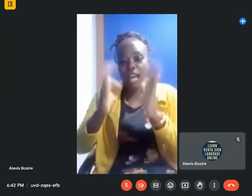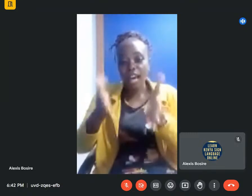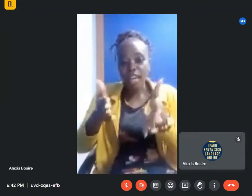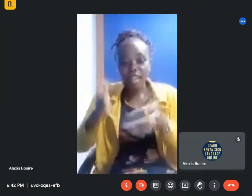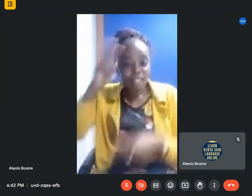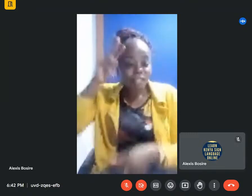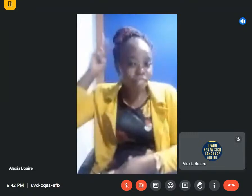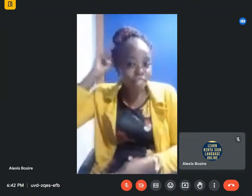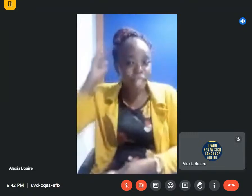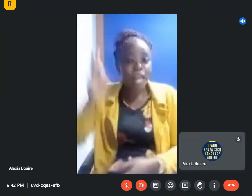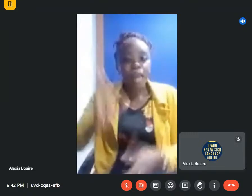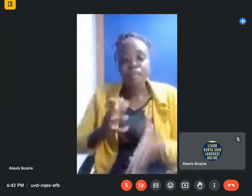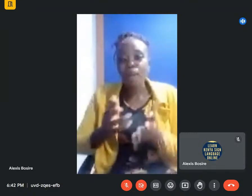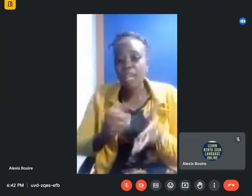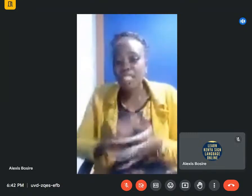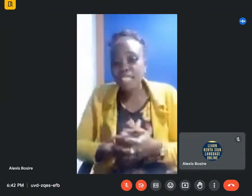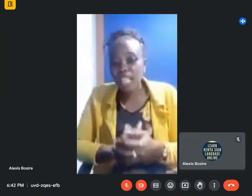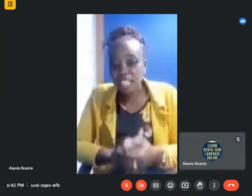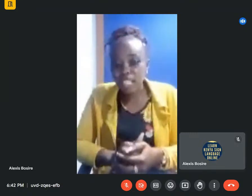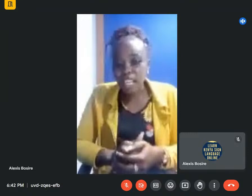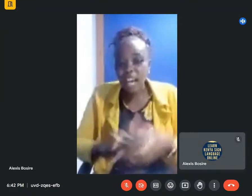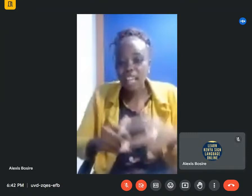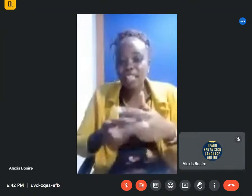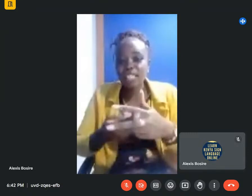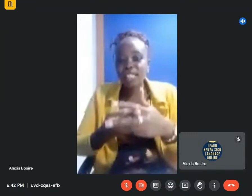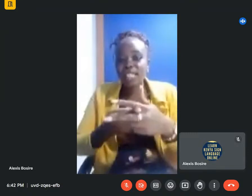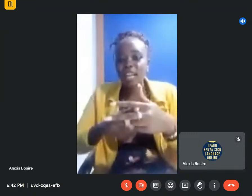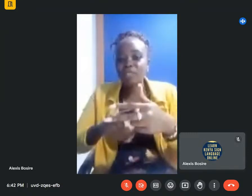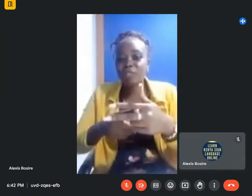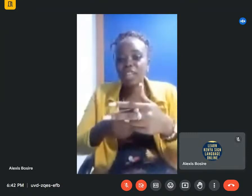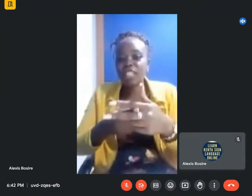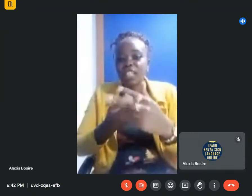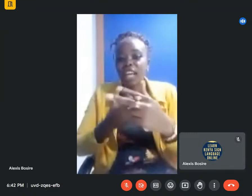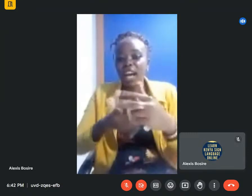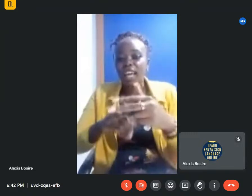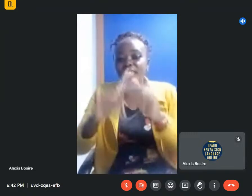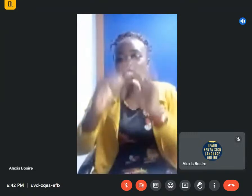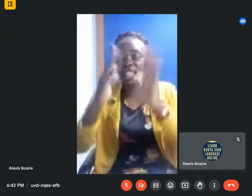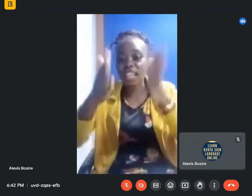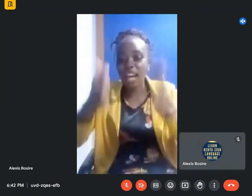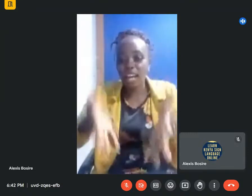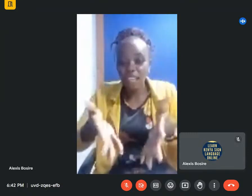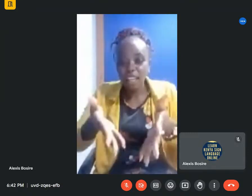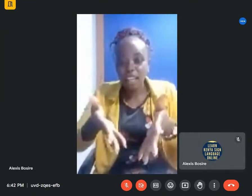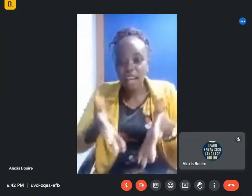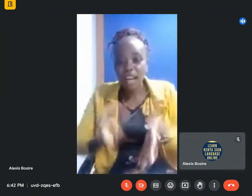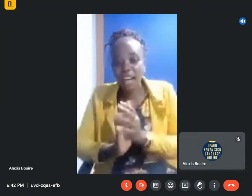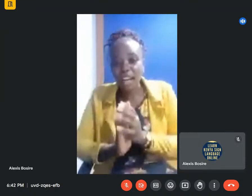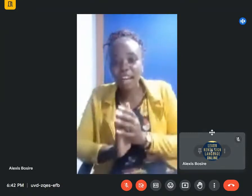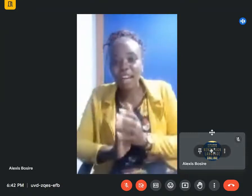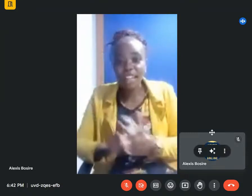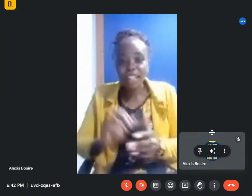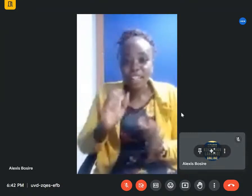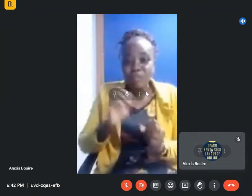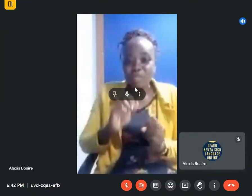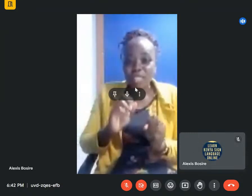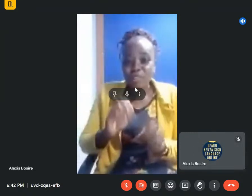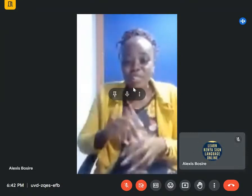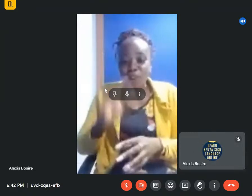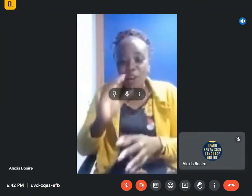Dr. Vivian. Maybe it's engineer. This is the sign for engineer. Engineer, let me use